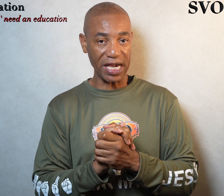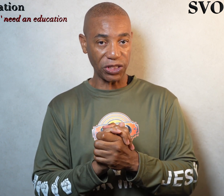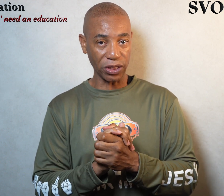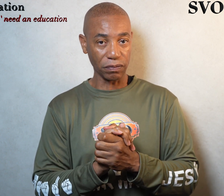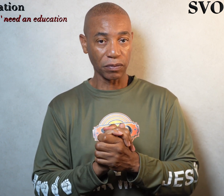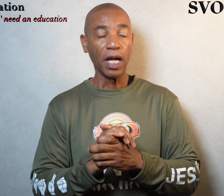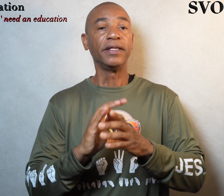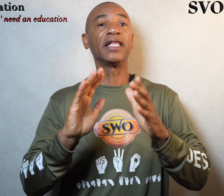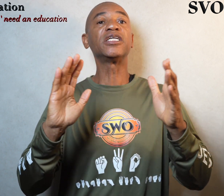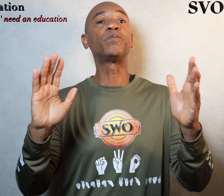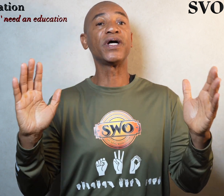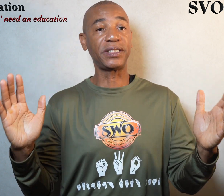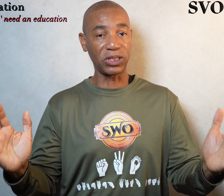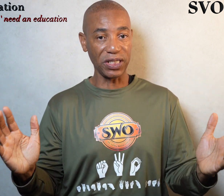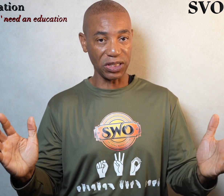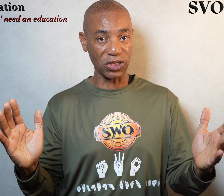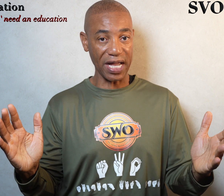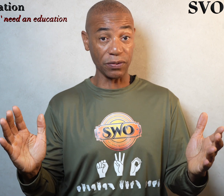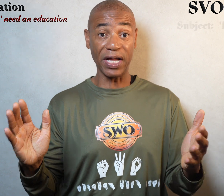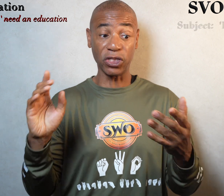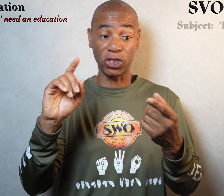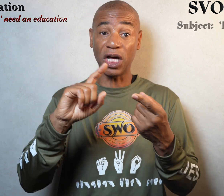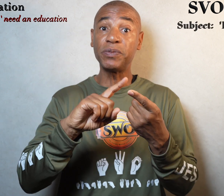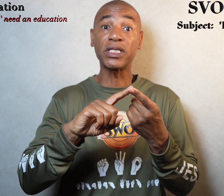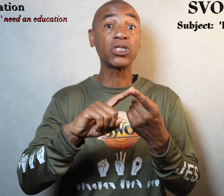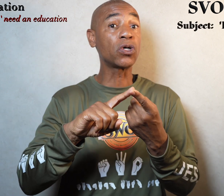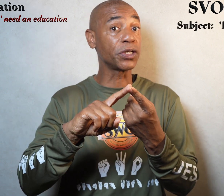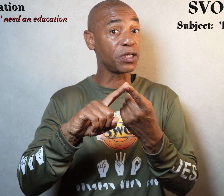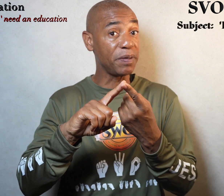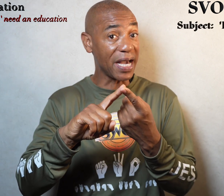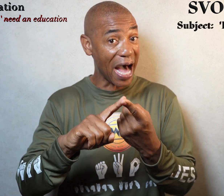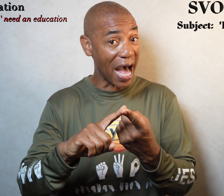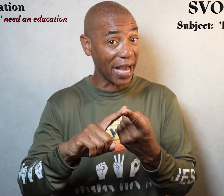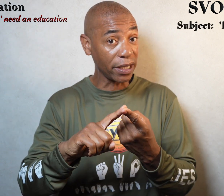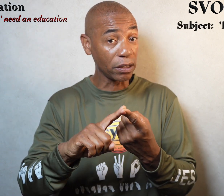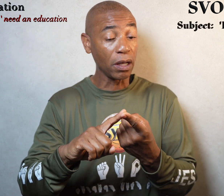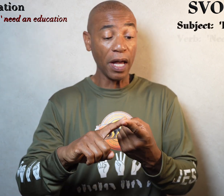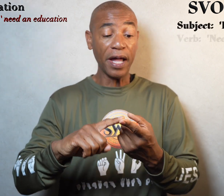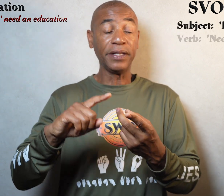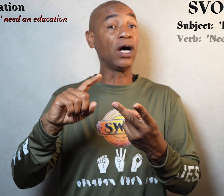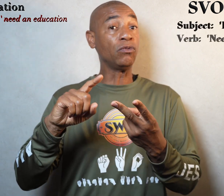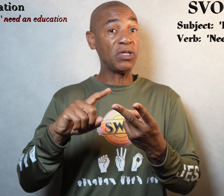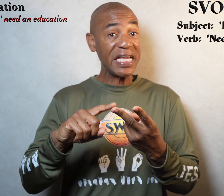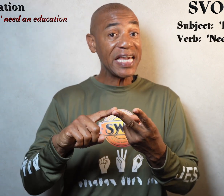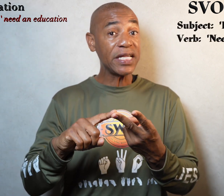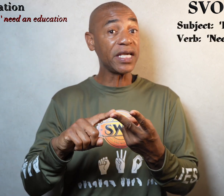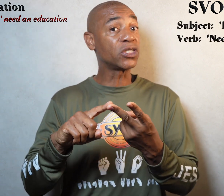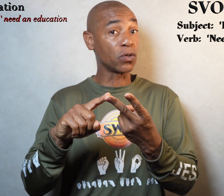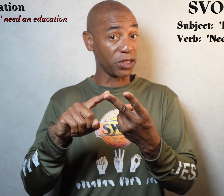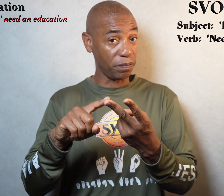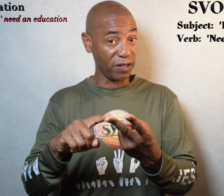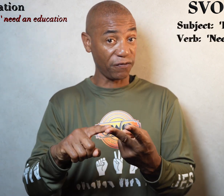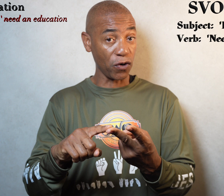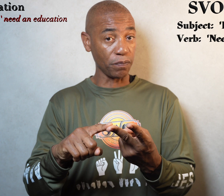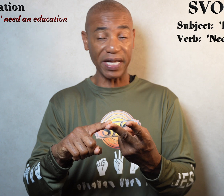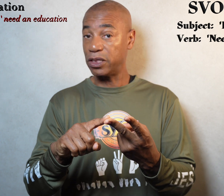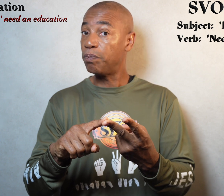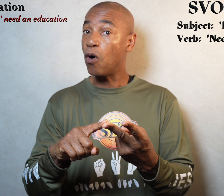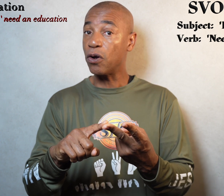education. Now let's break this sentence down. Now the subject is going to be I. Now need is going to be the verb. That's important